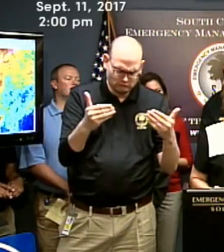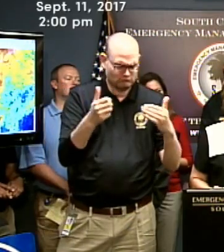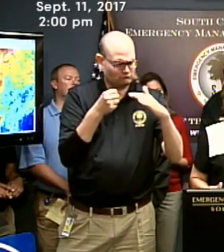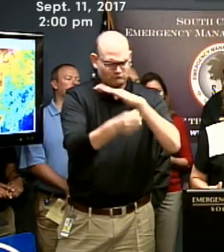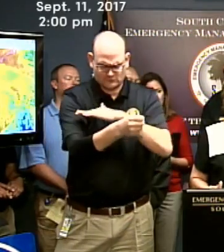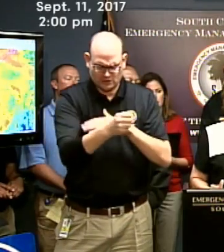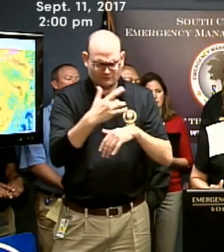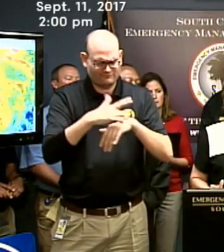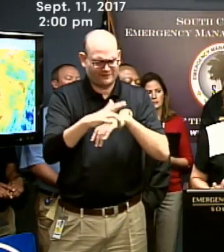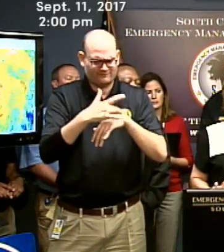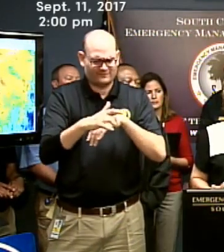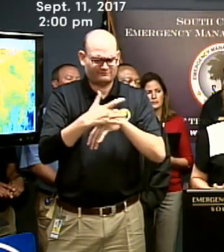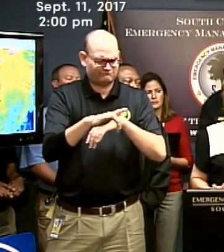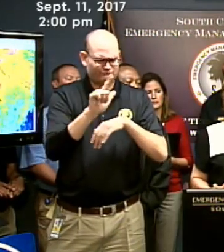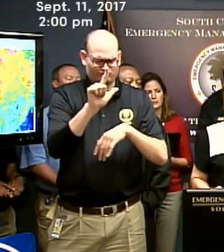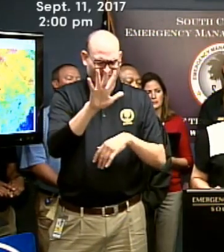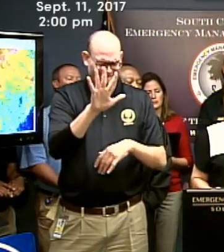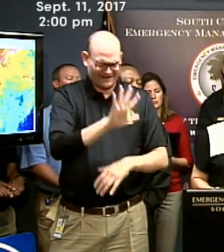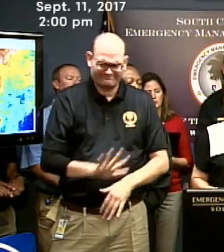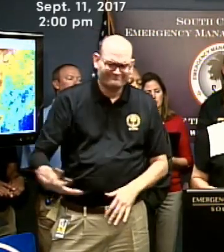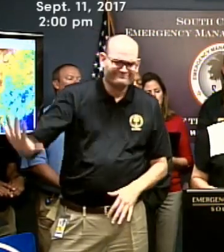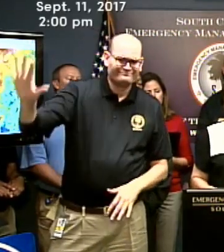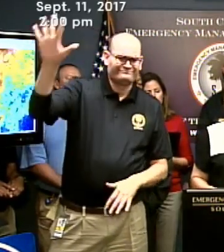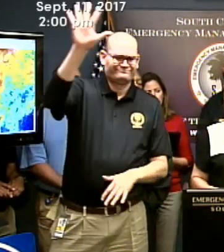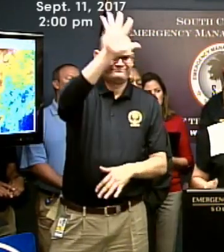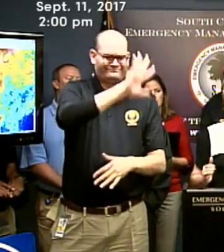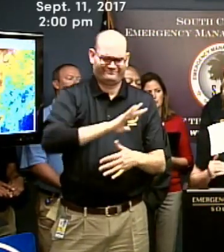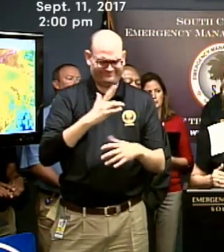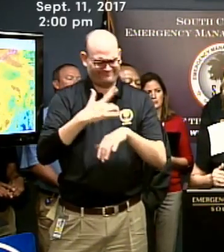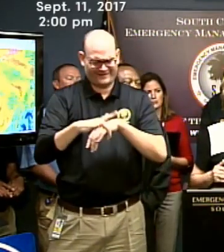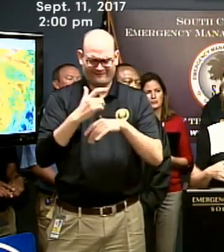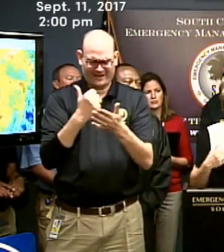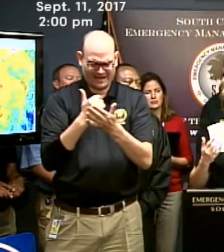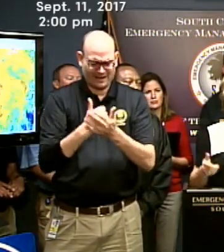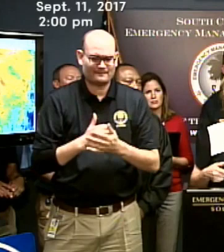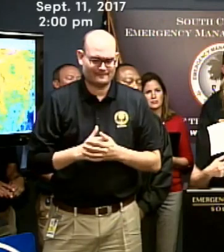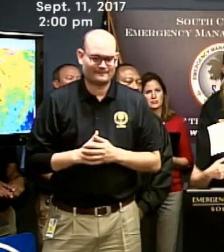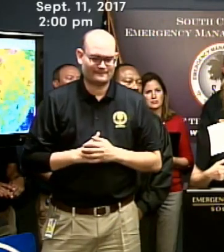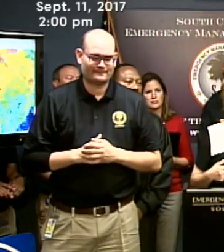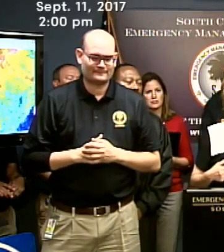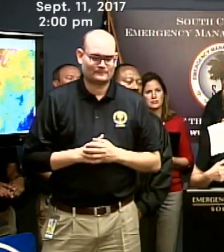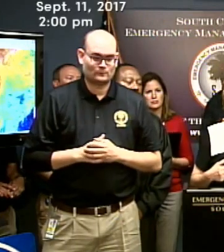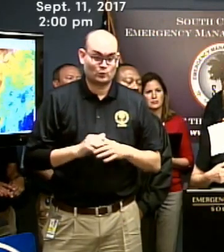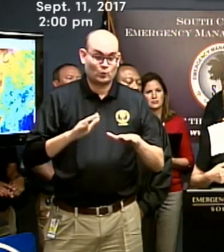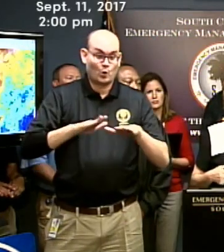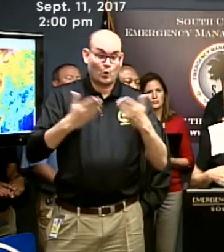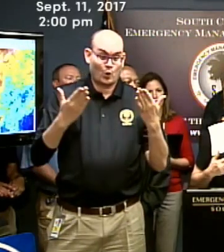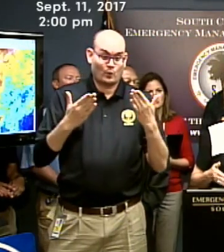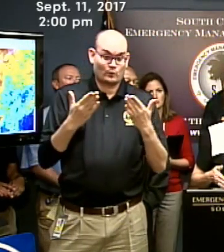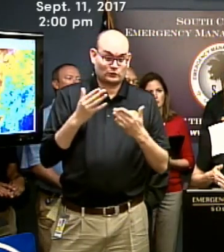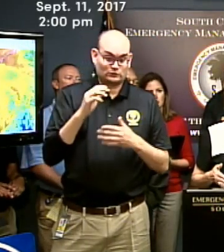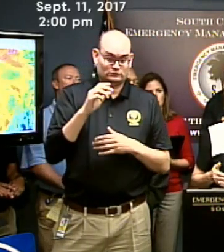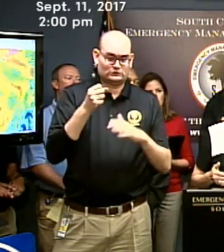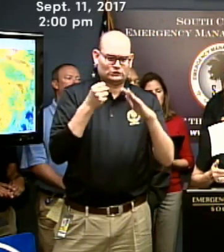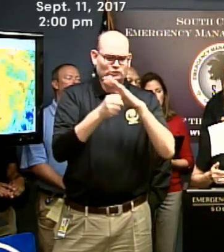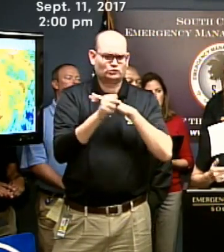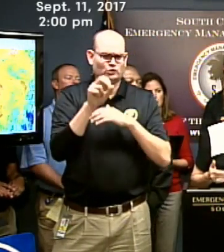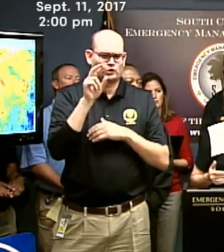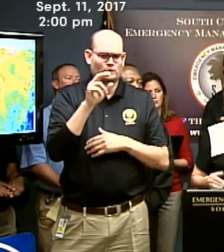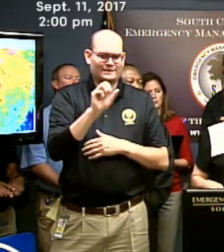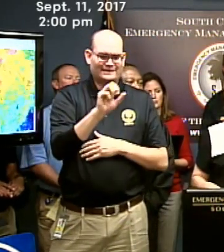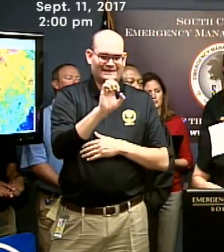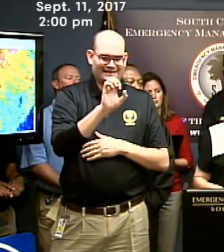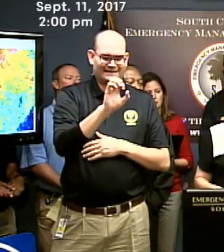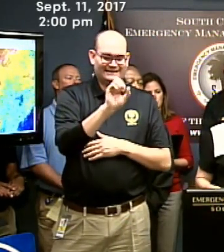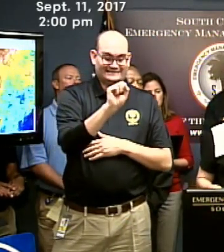Our staff stands ready to help any of our evacuees, and you can check that list of open shelters throughout the day on the South Carolina Emergency